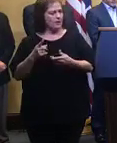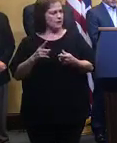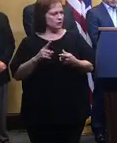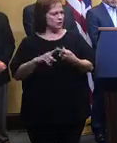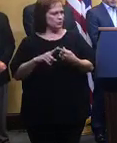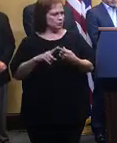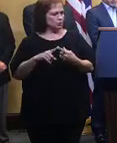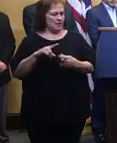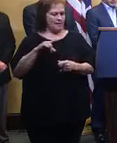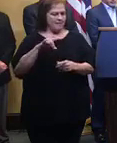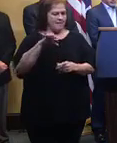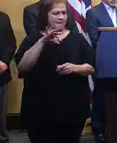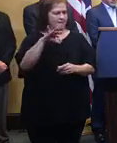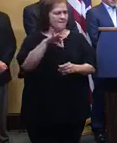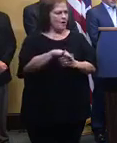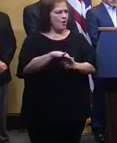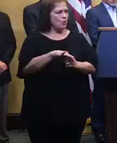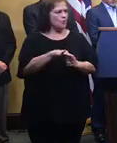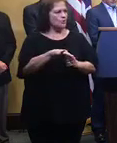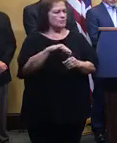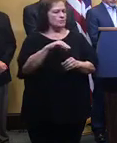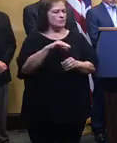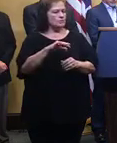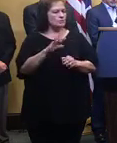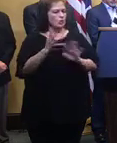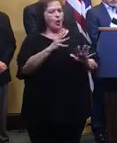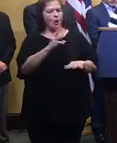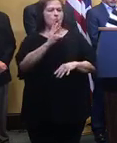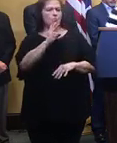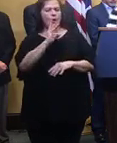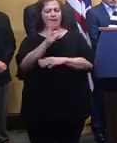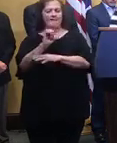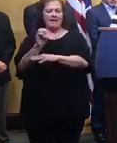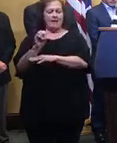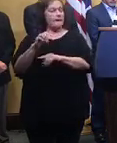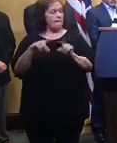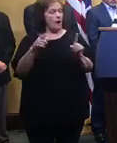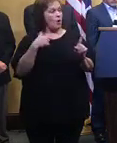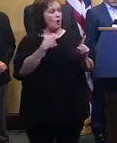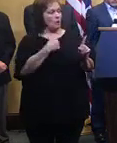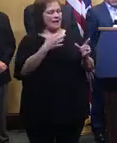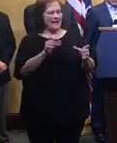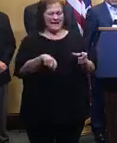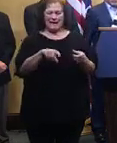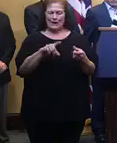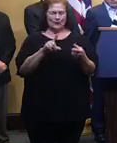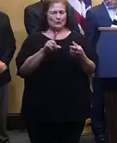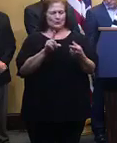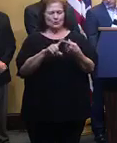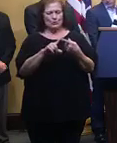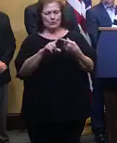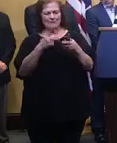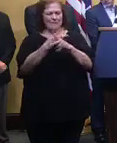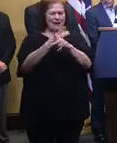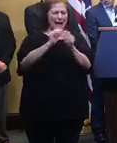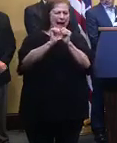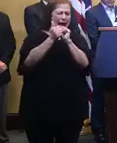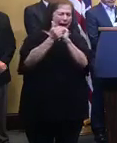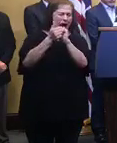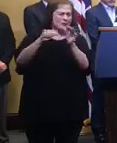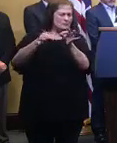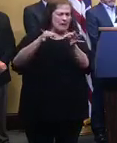with voting on such a stormwater fee. But we know that we want to clear up language at the state level so that there's